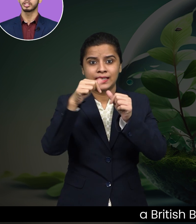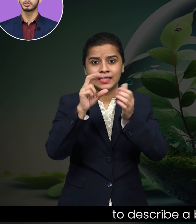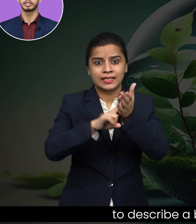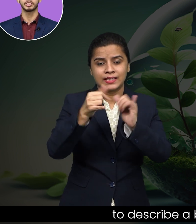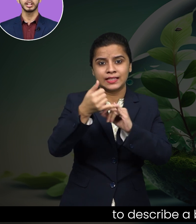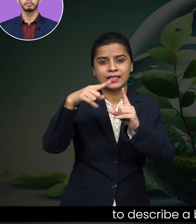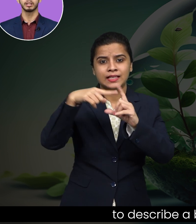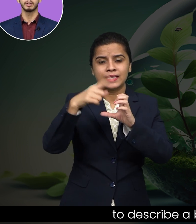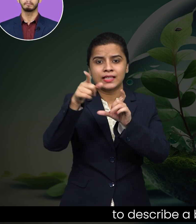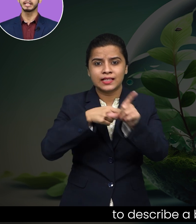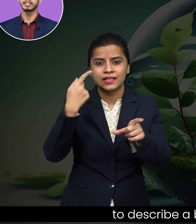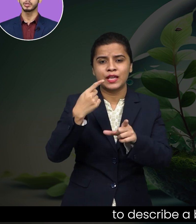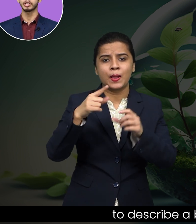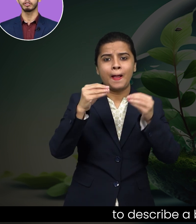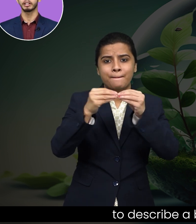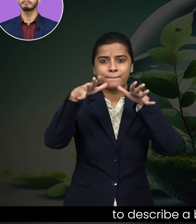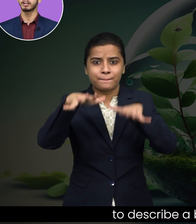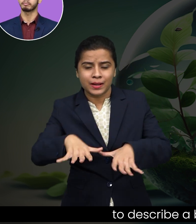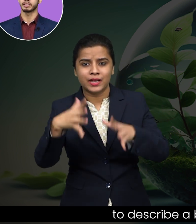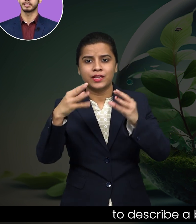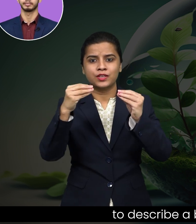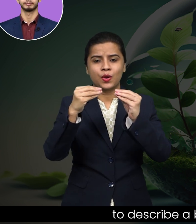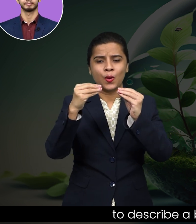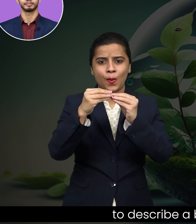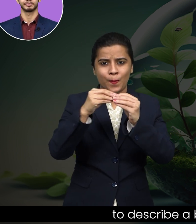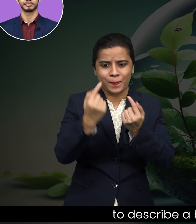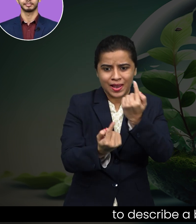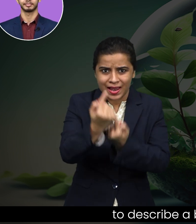ecologist, to describe a basic unit of environment.